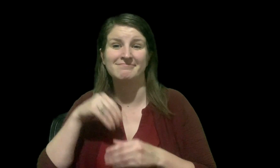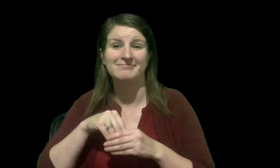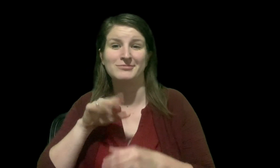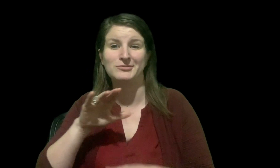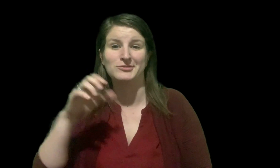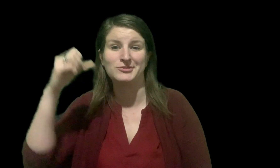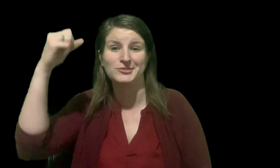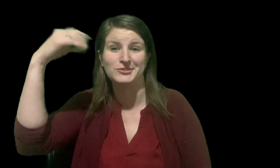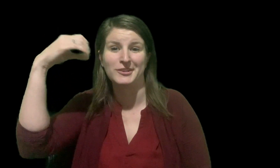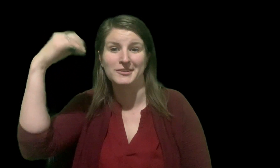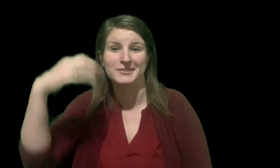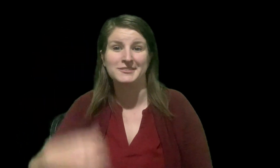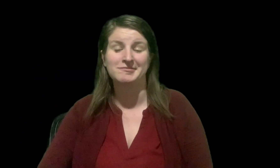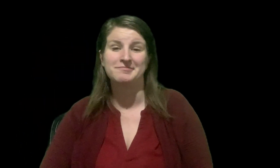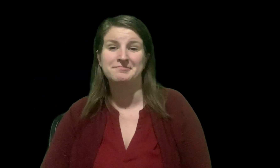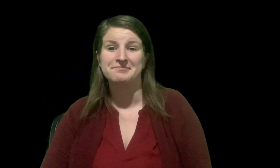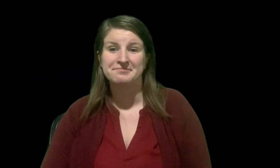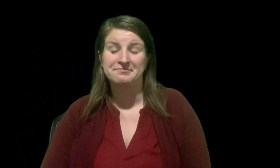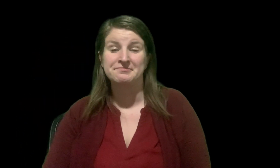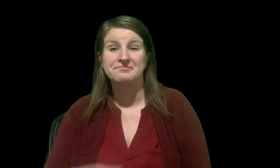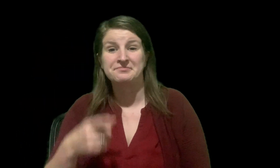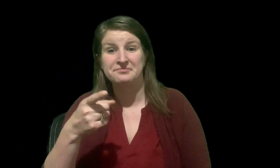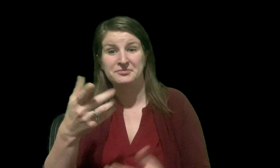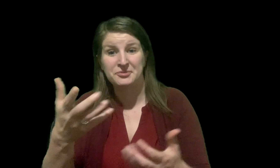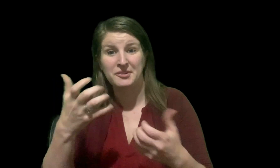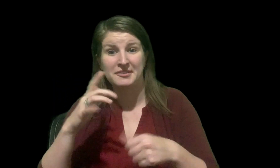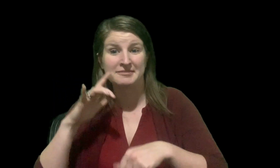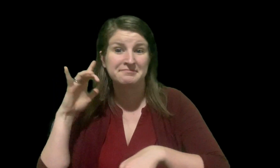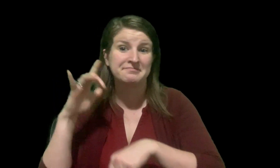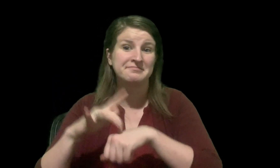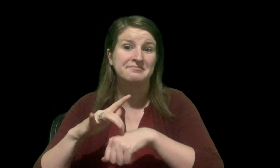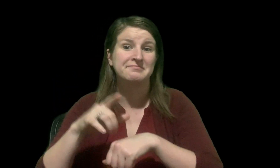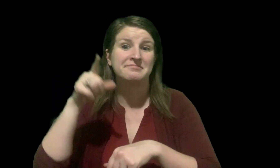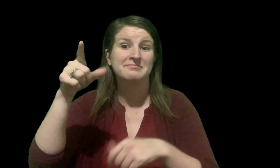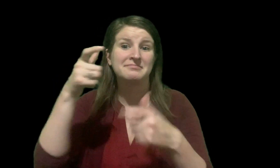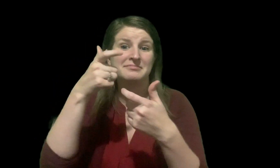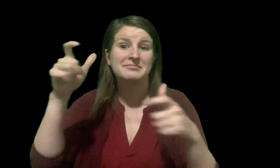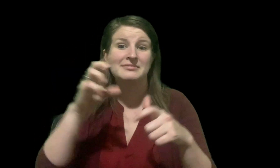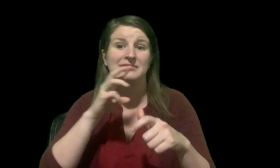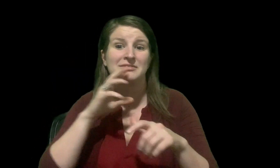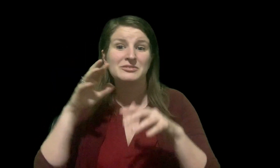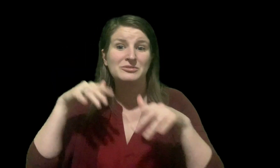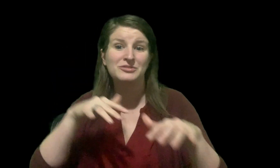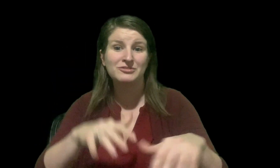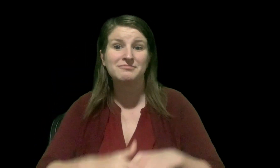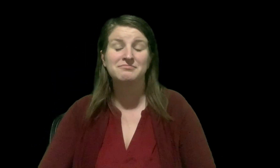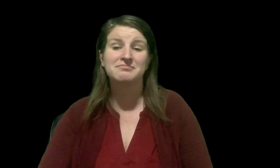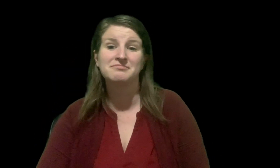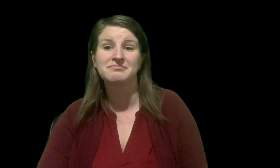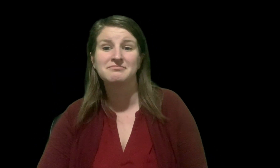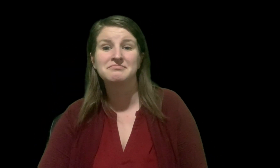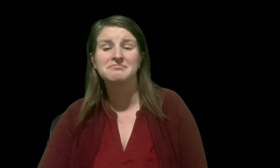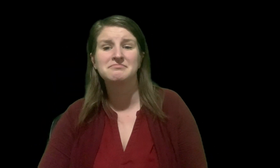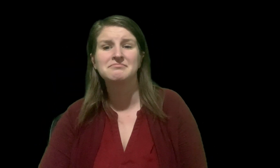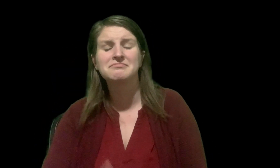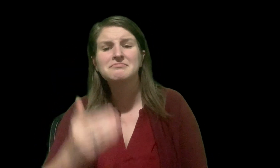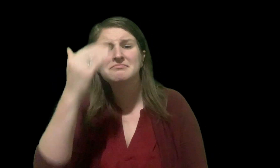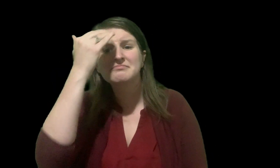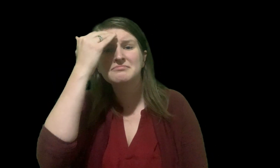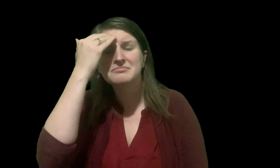And your swimming experience would be as if you were just stuck in the shower. If you really want to get a sense of